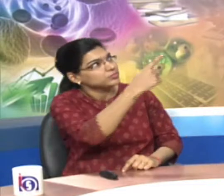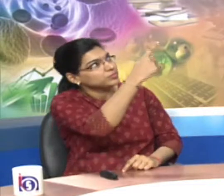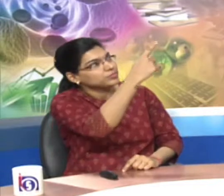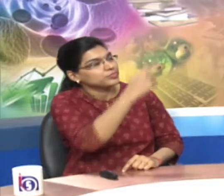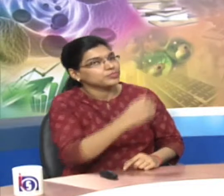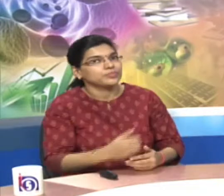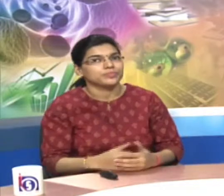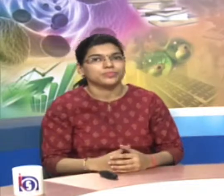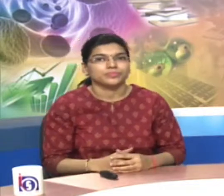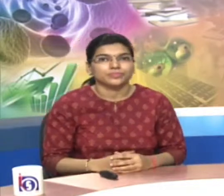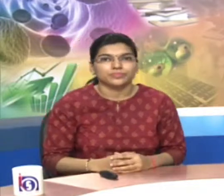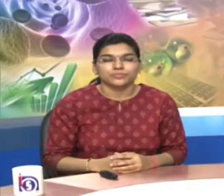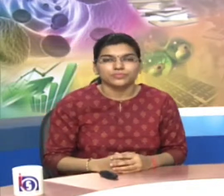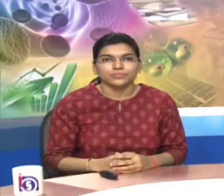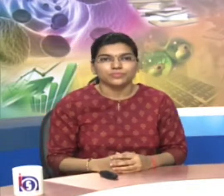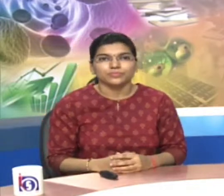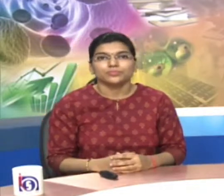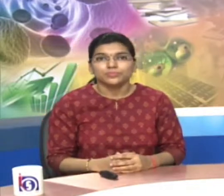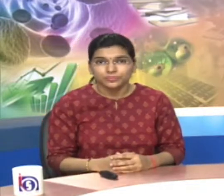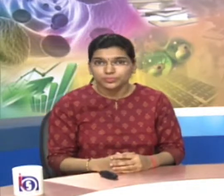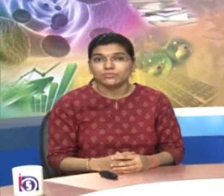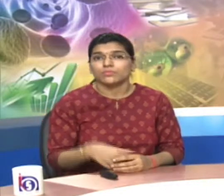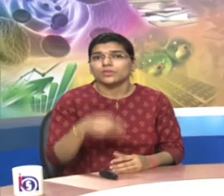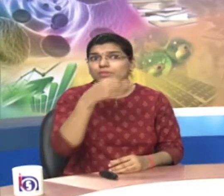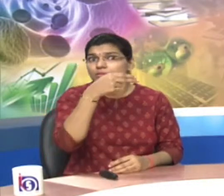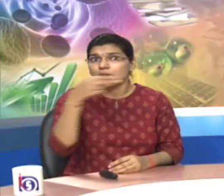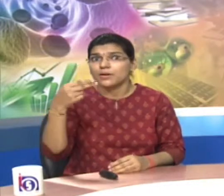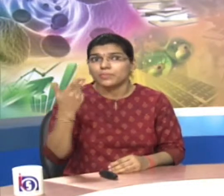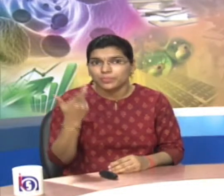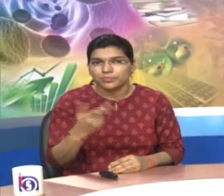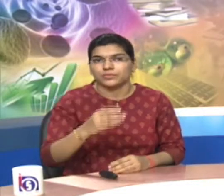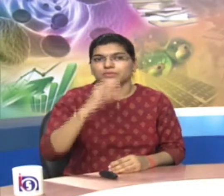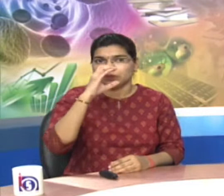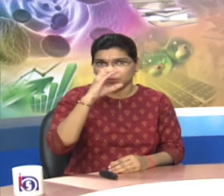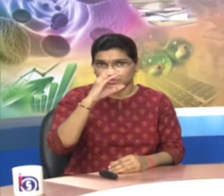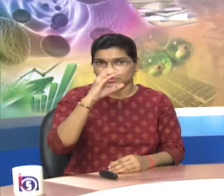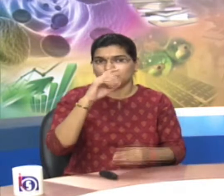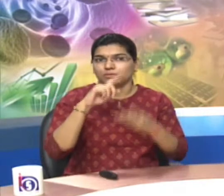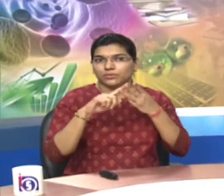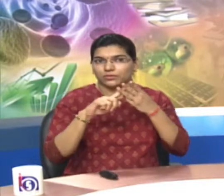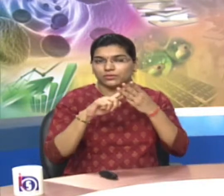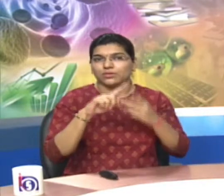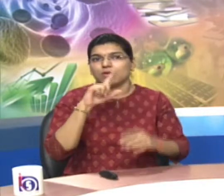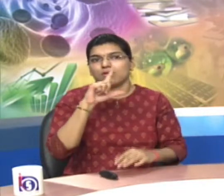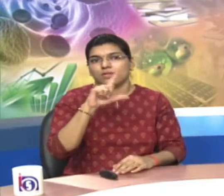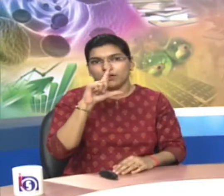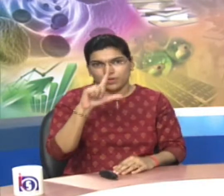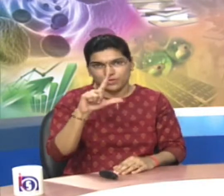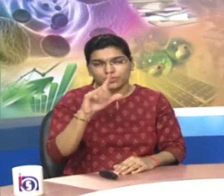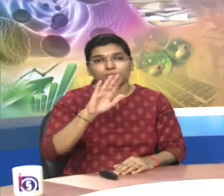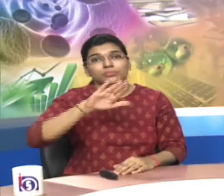the changes, then there is a red border, you see, cell styles.